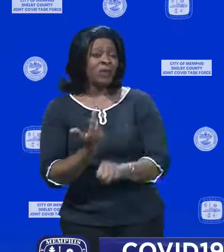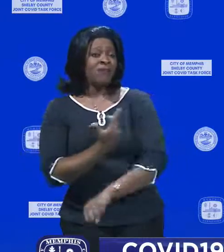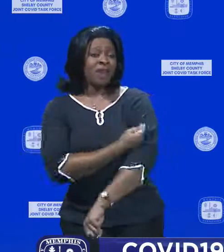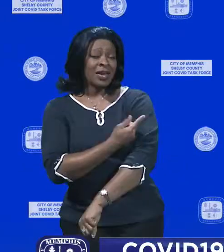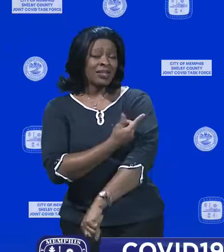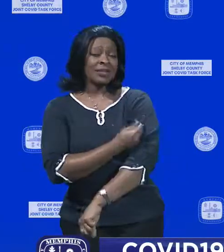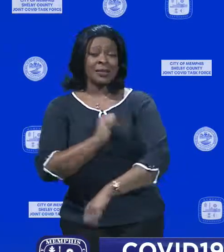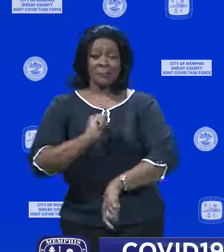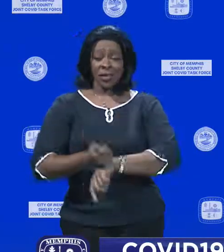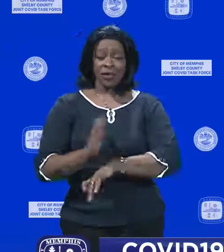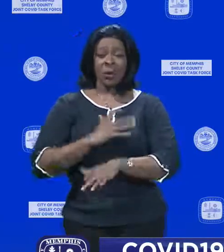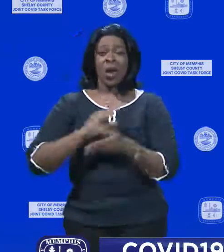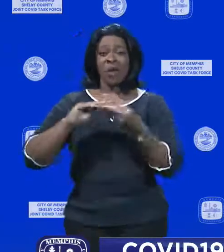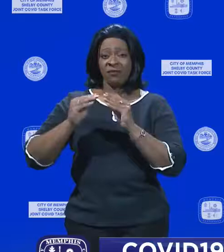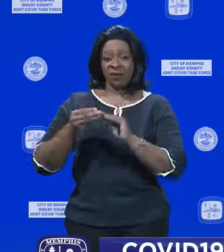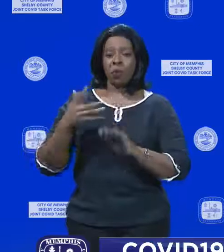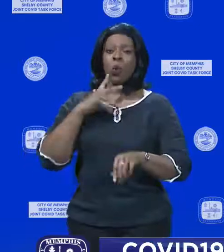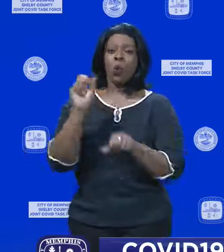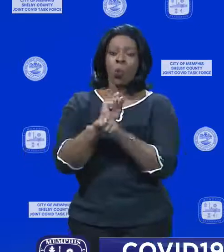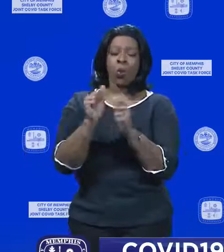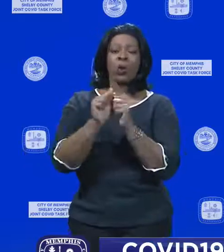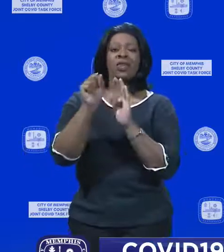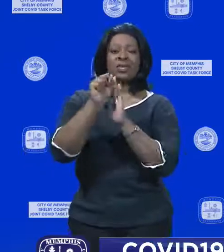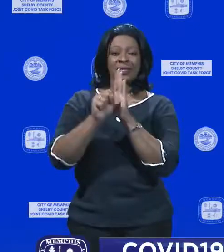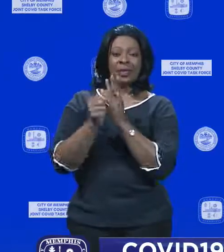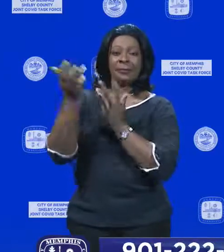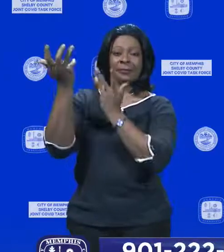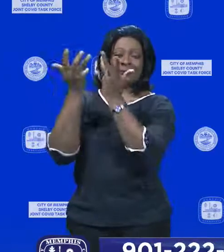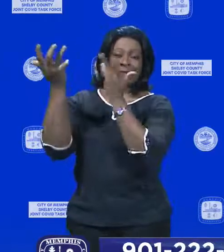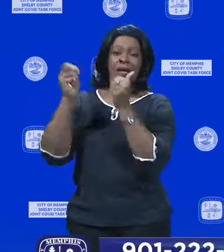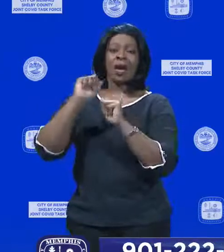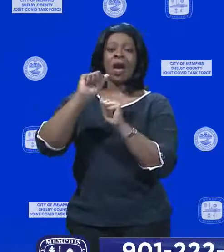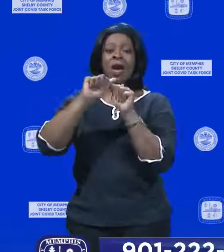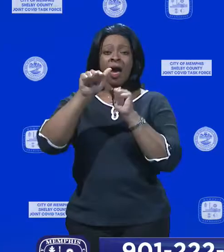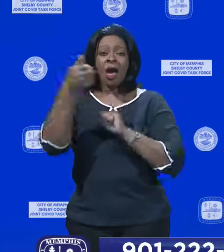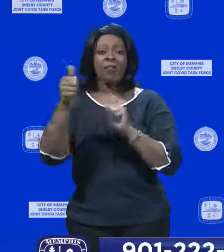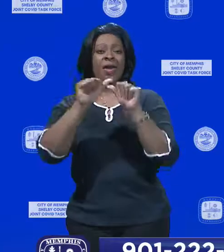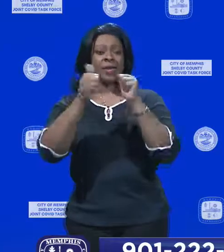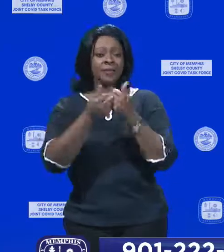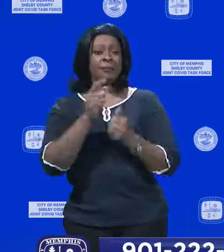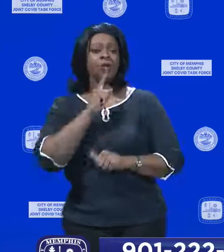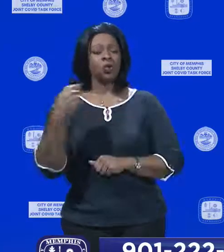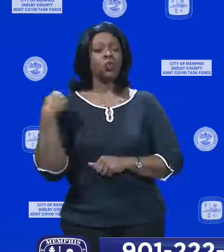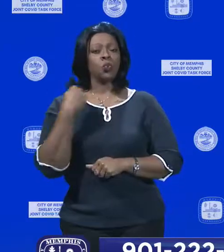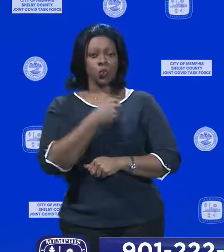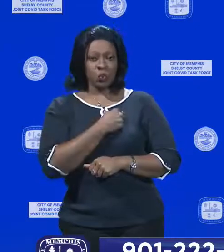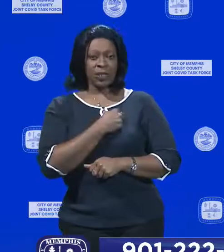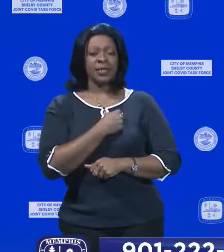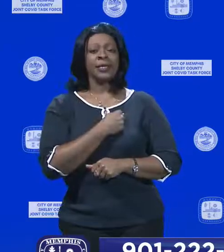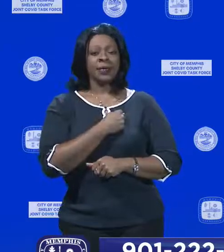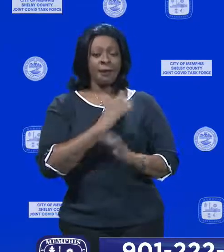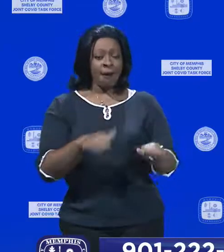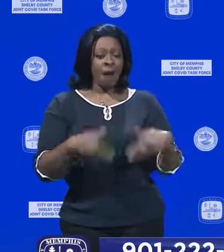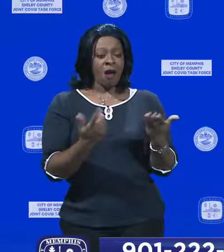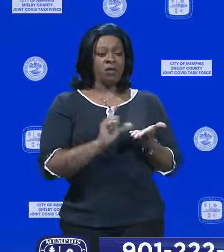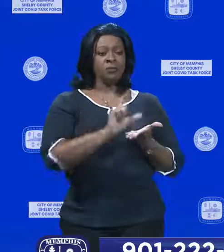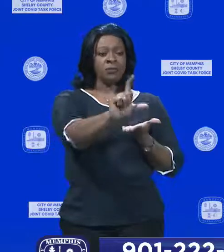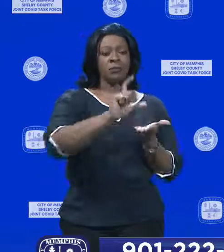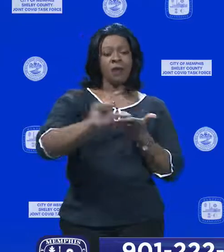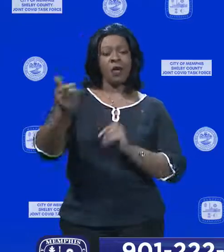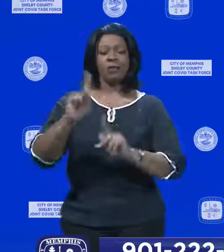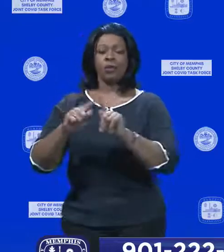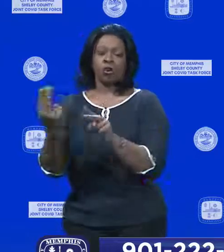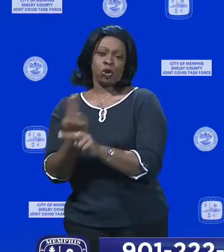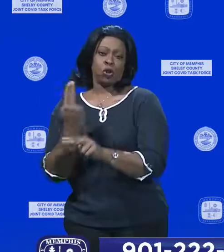and based on our inventory, we will work with the state and other agencies to make sure that we offer that up for other people